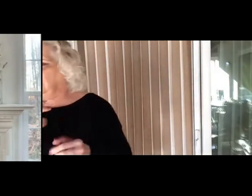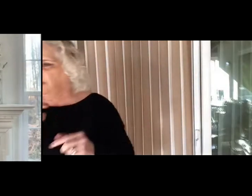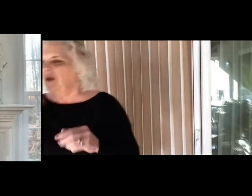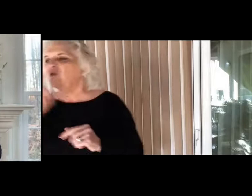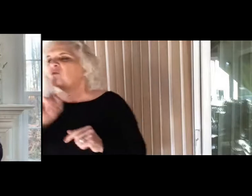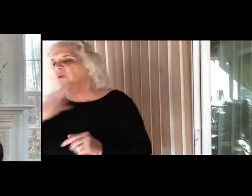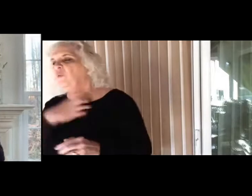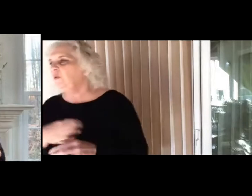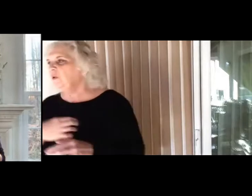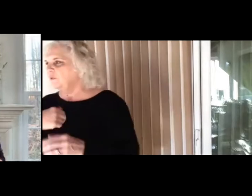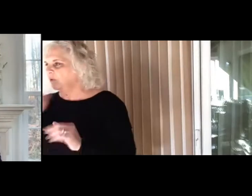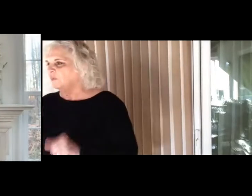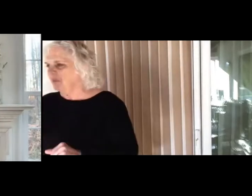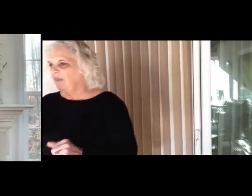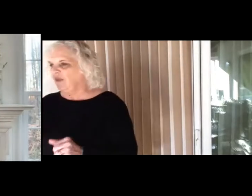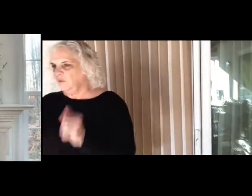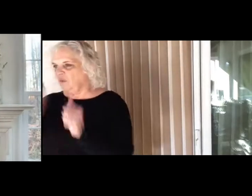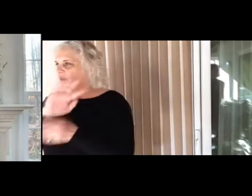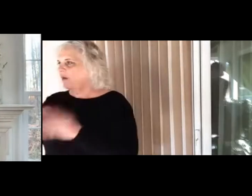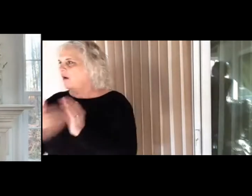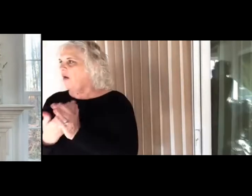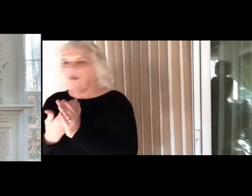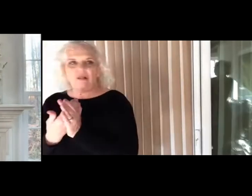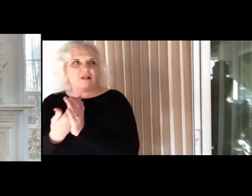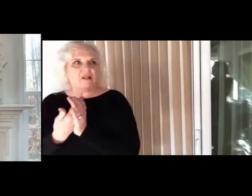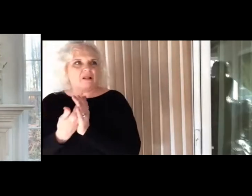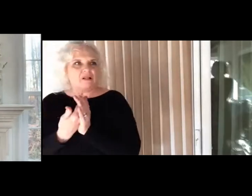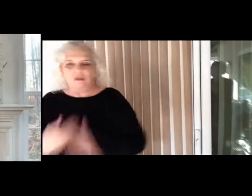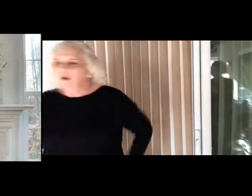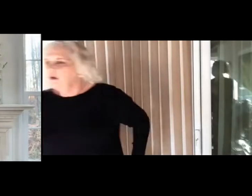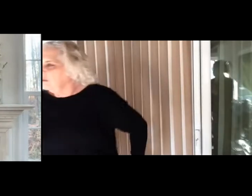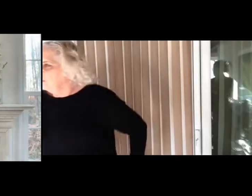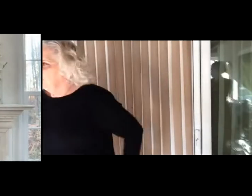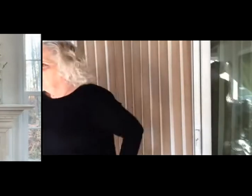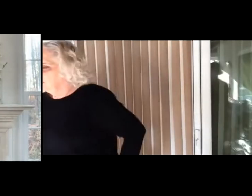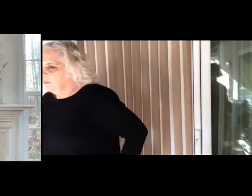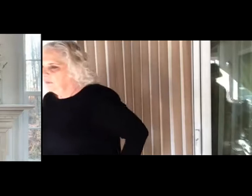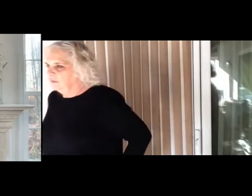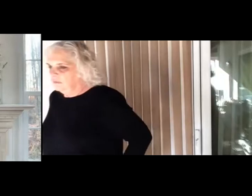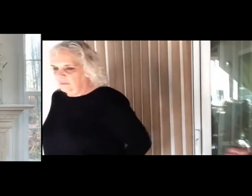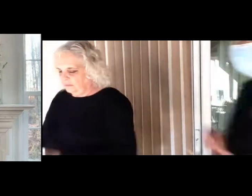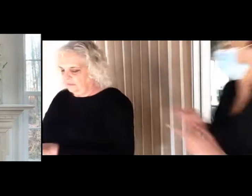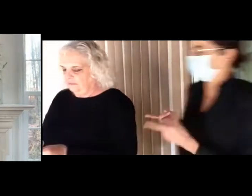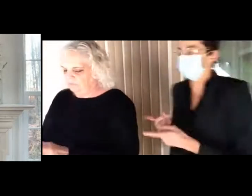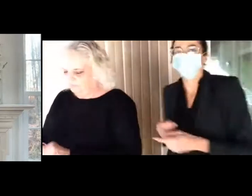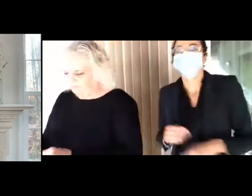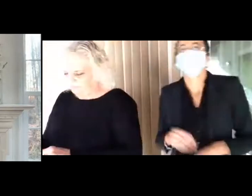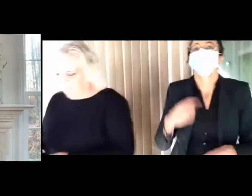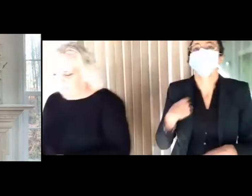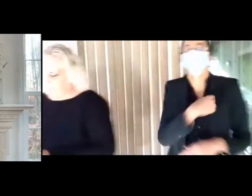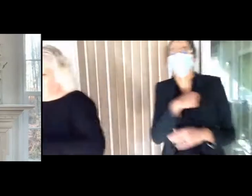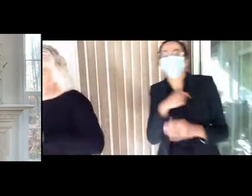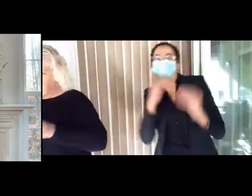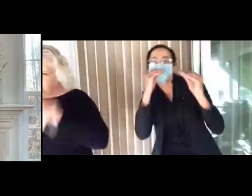everyone. Our grandpa was such an amazing guy. He taught us so many things, like how to gamble at a young